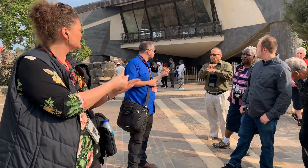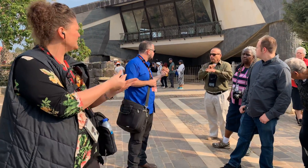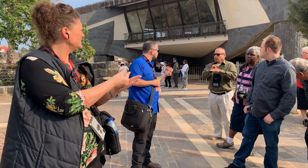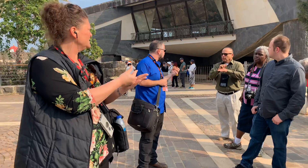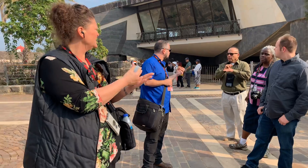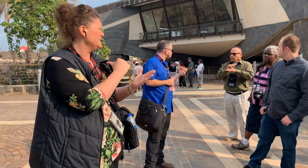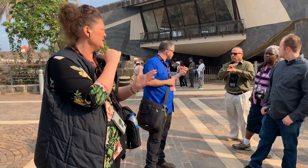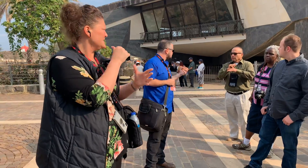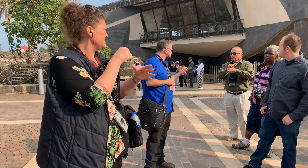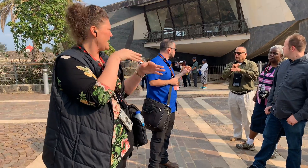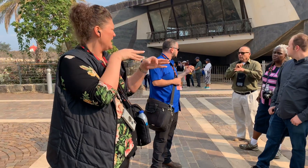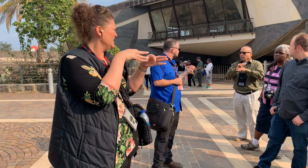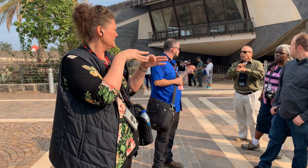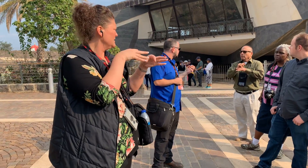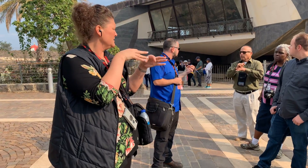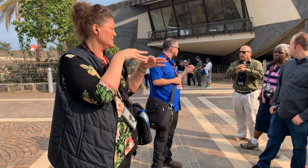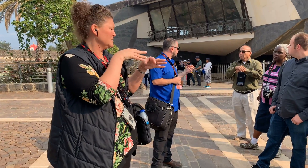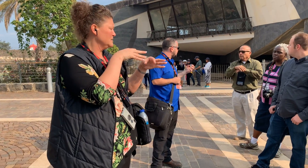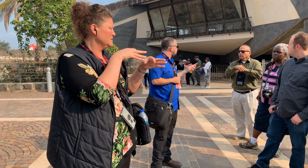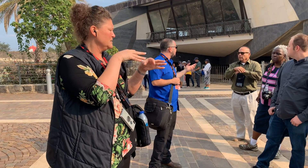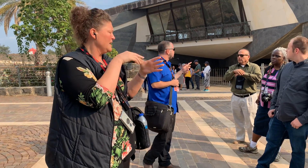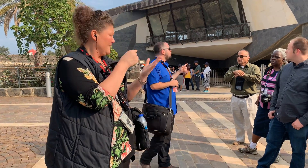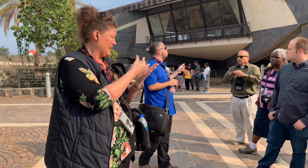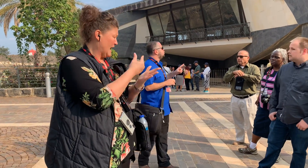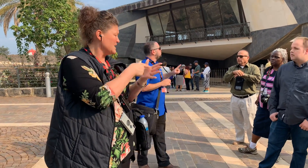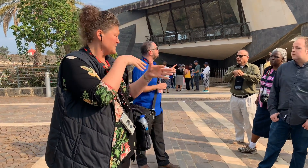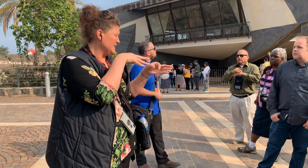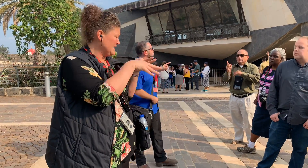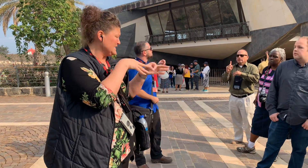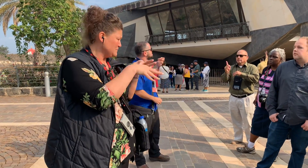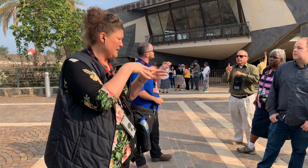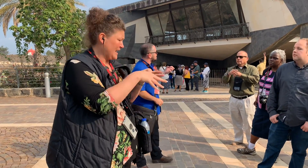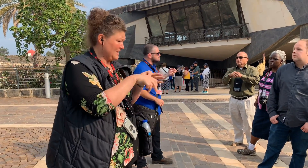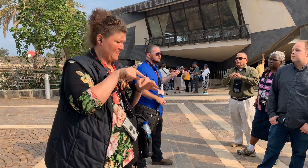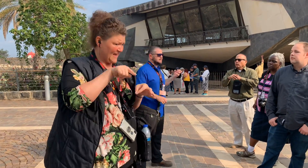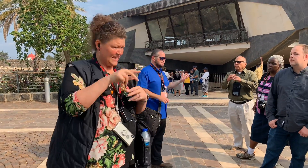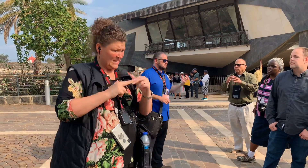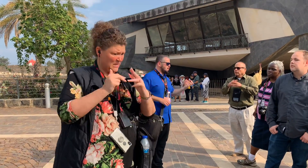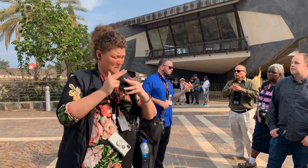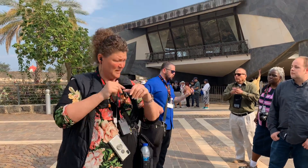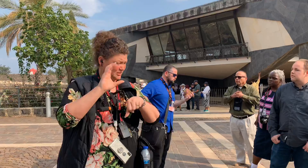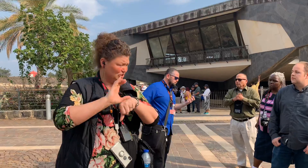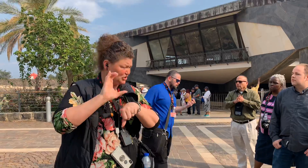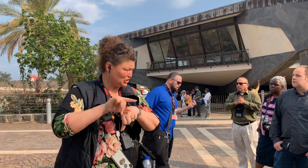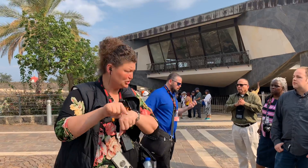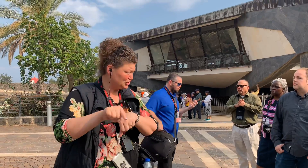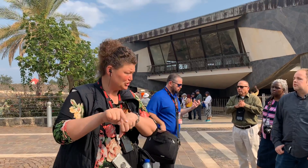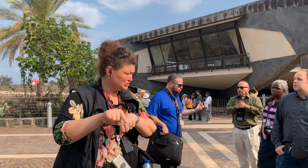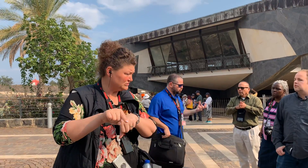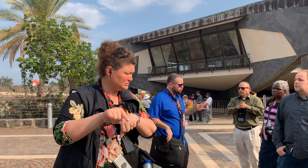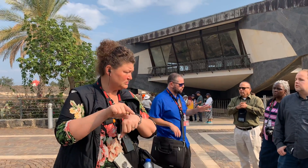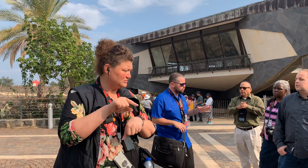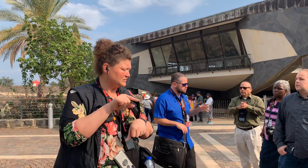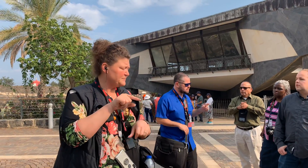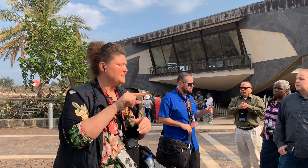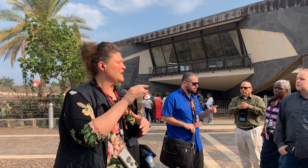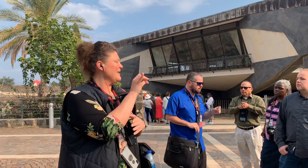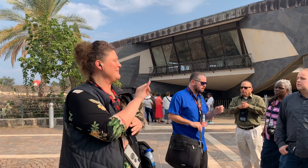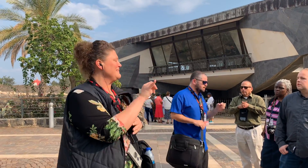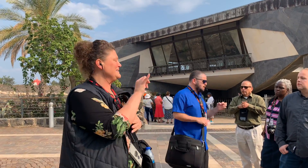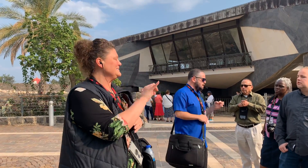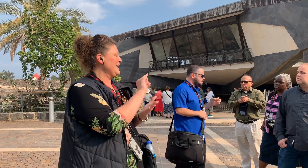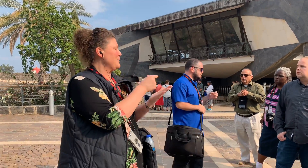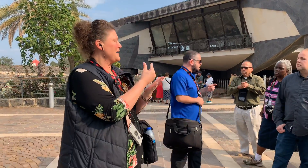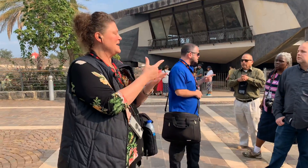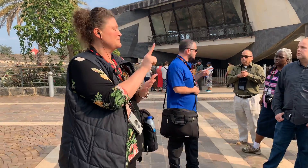temple? Yes. The Bible says in the same Gospel of Luke chapter